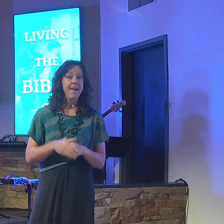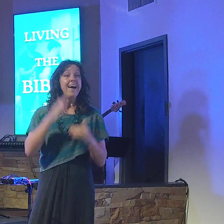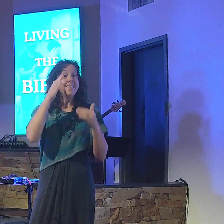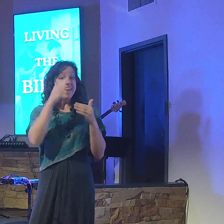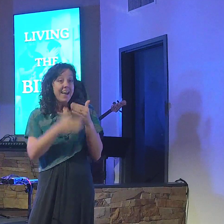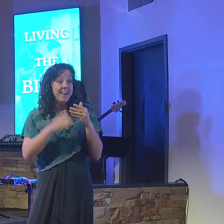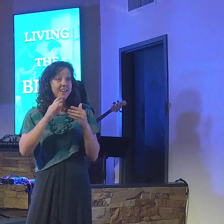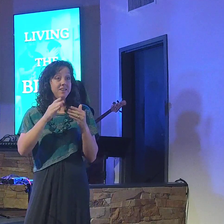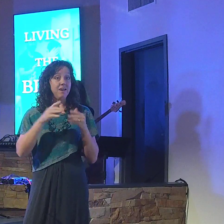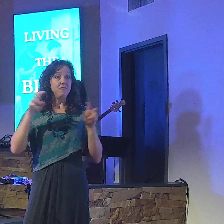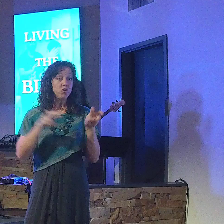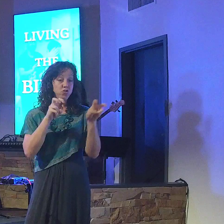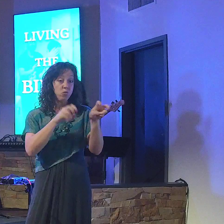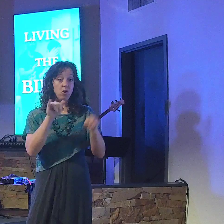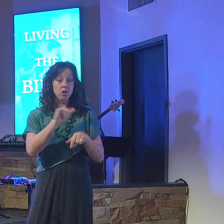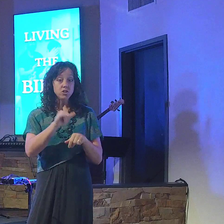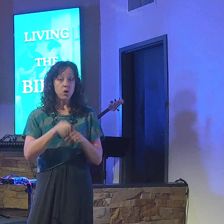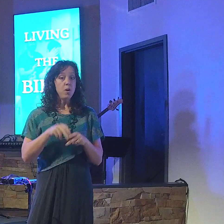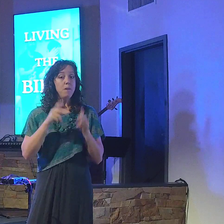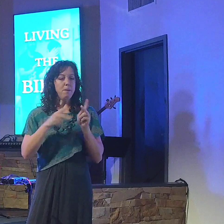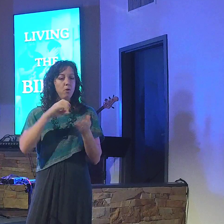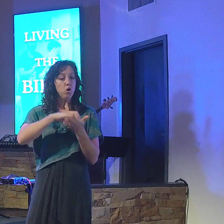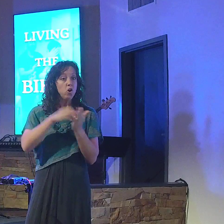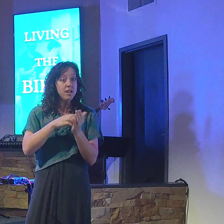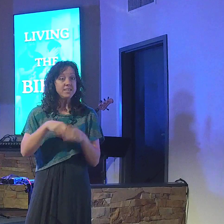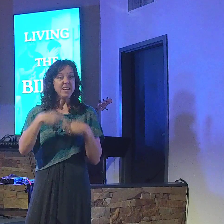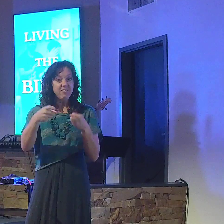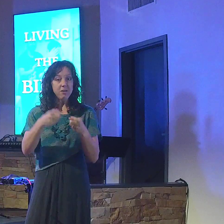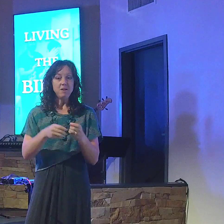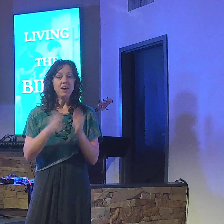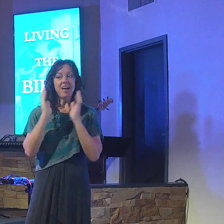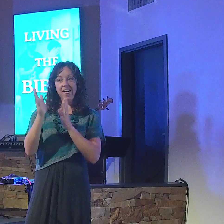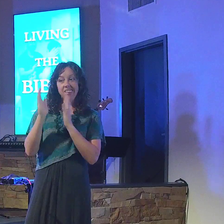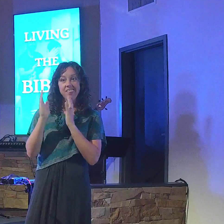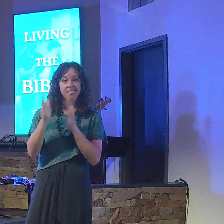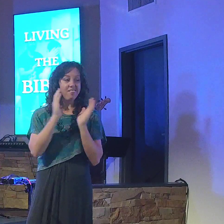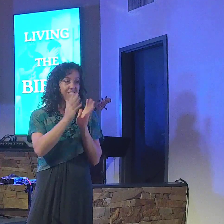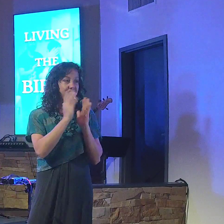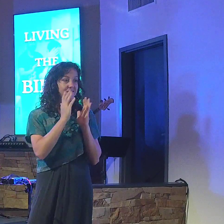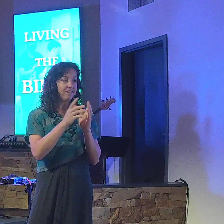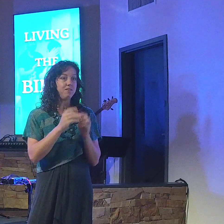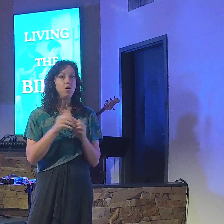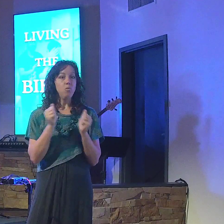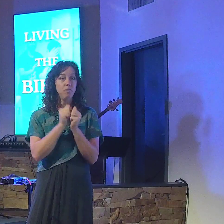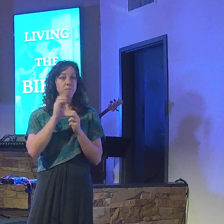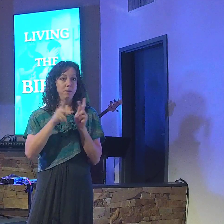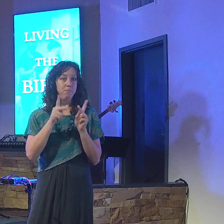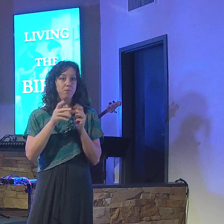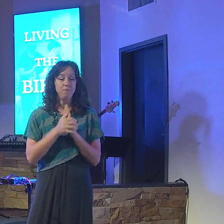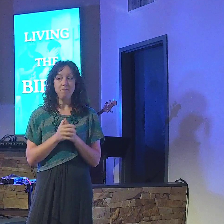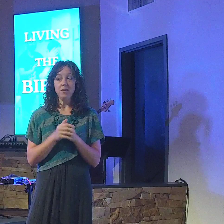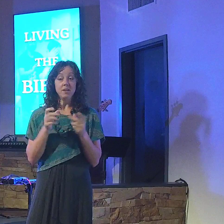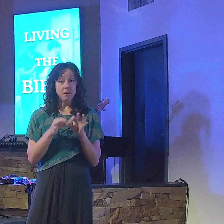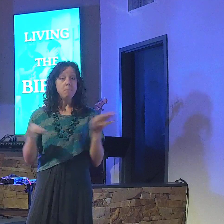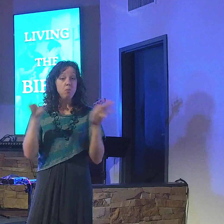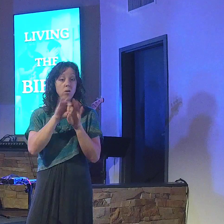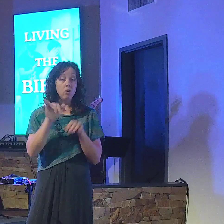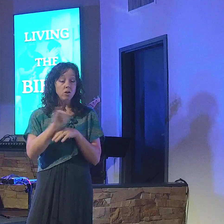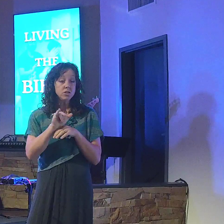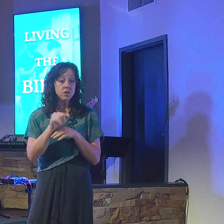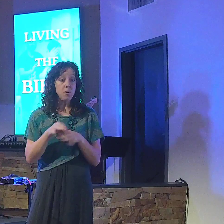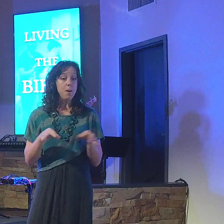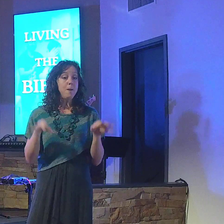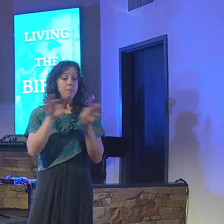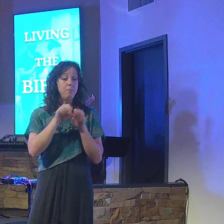tour. At the end, when people are getting their cookies, to go around and chat with them and just talk to people. We need people who can